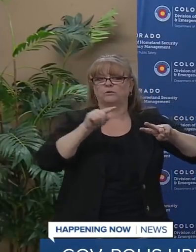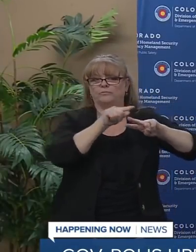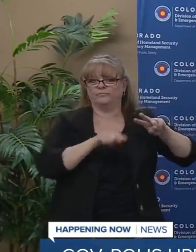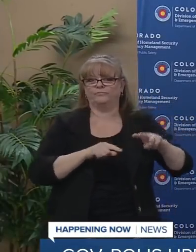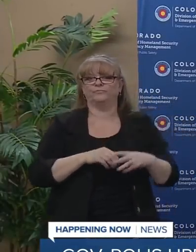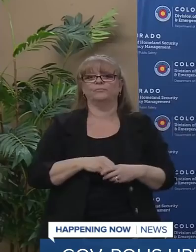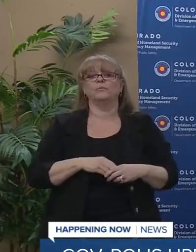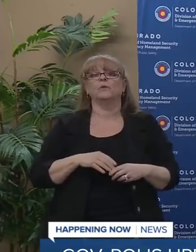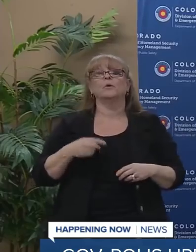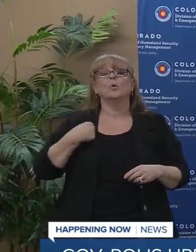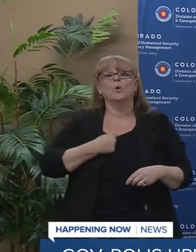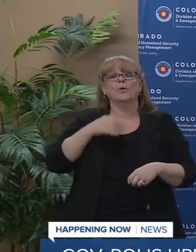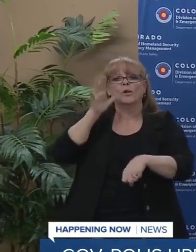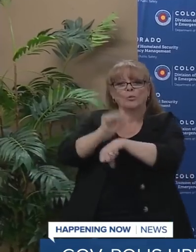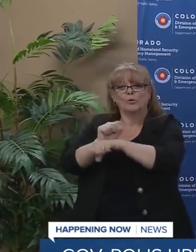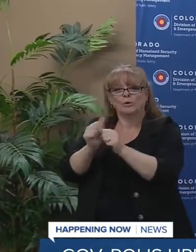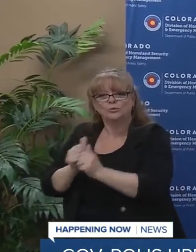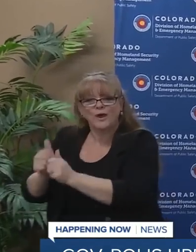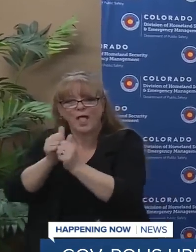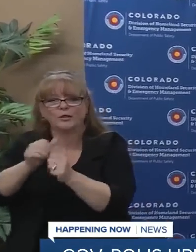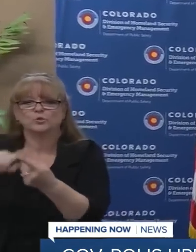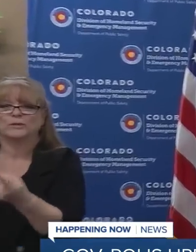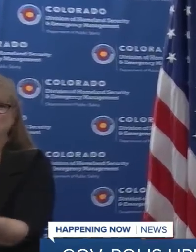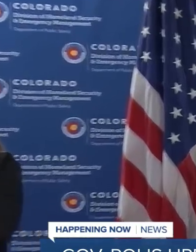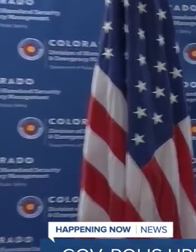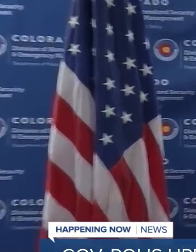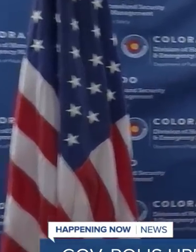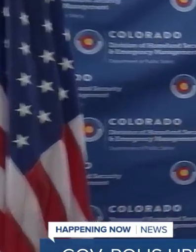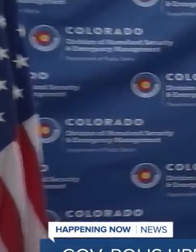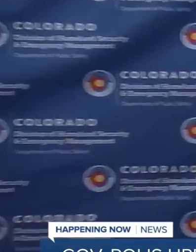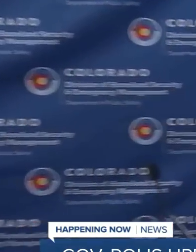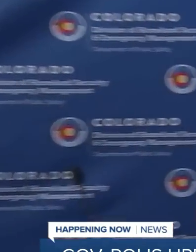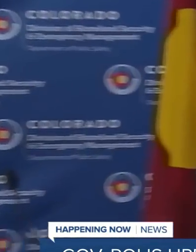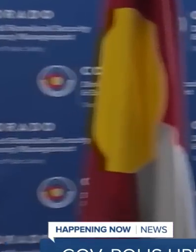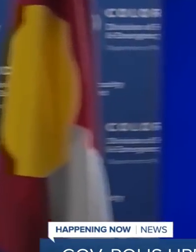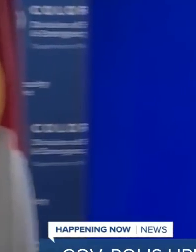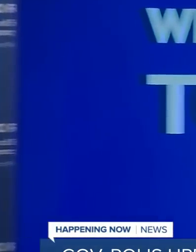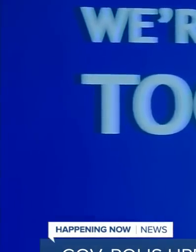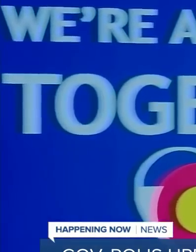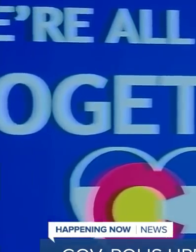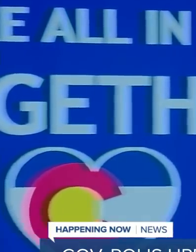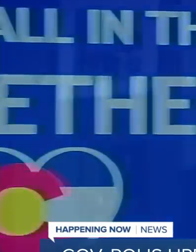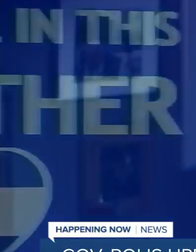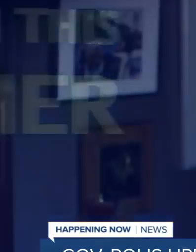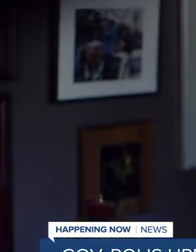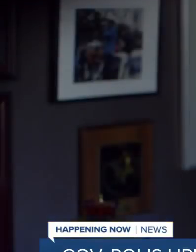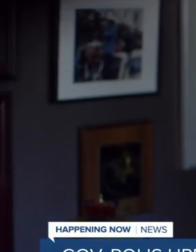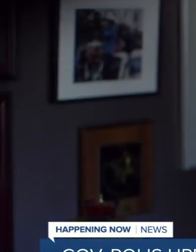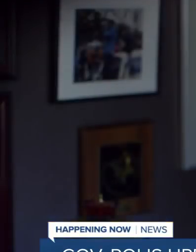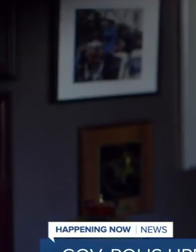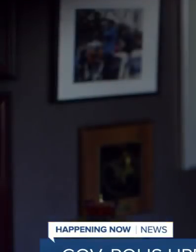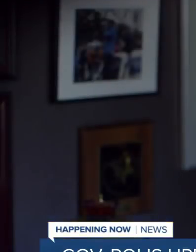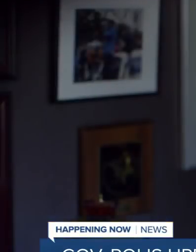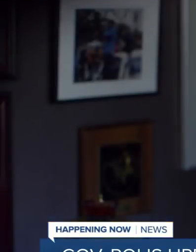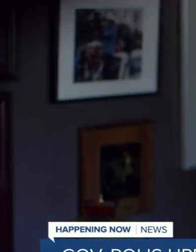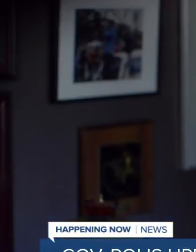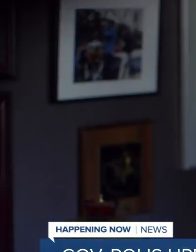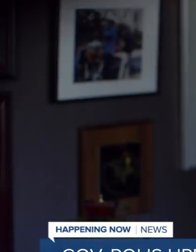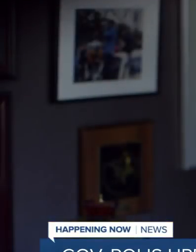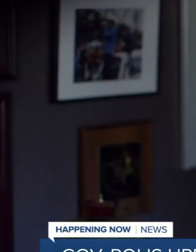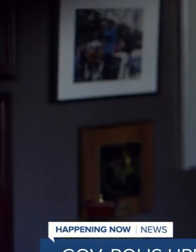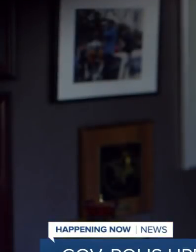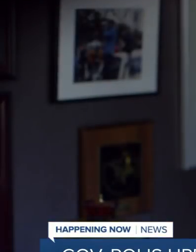as possible. Thank you. Polis. Polis on the state's response to